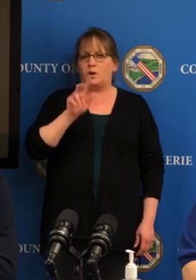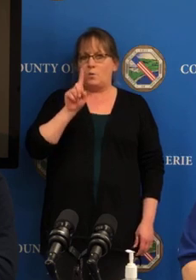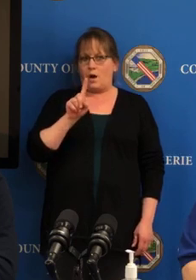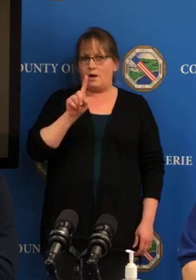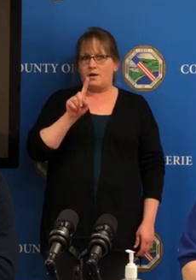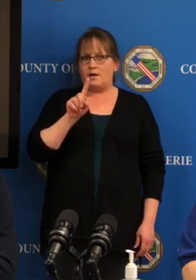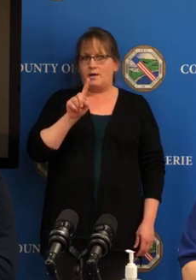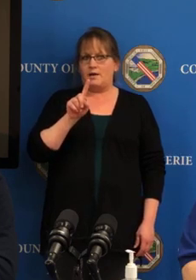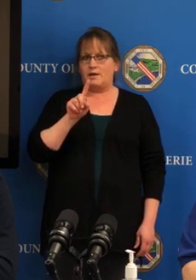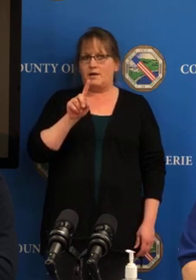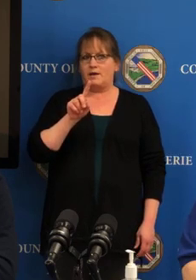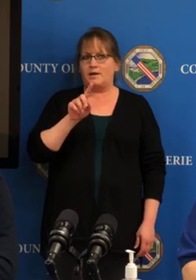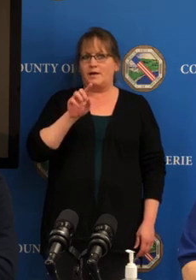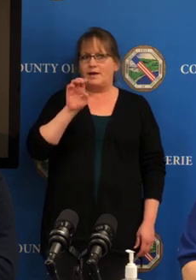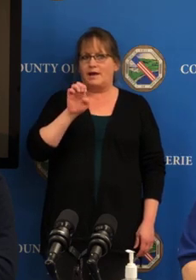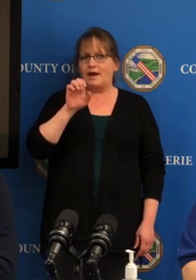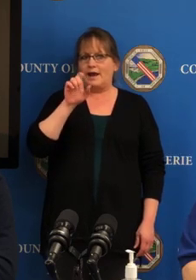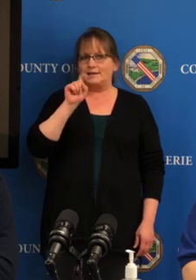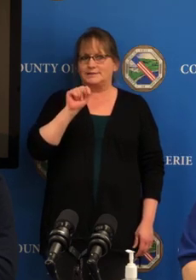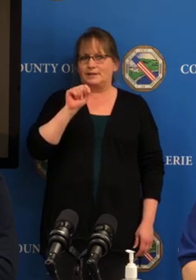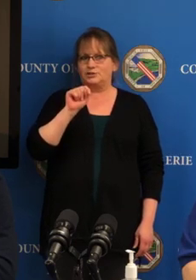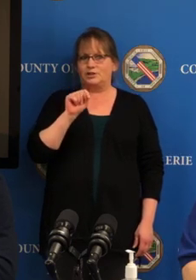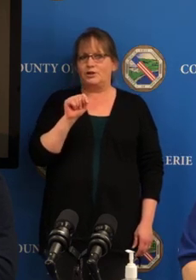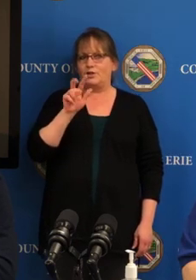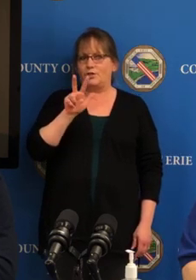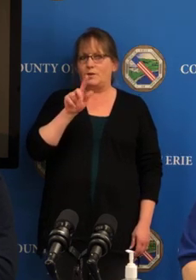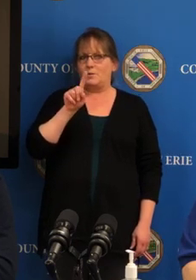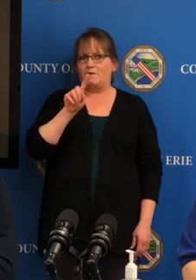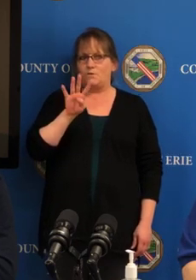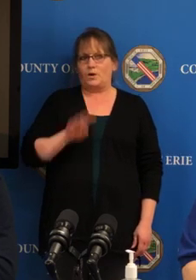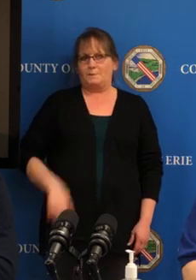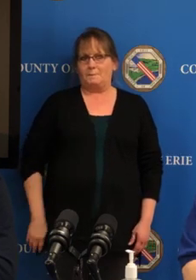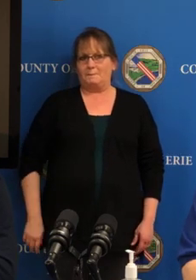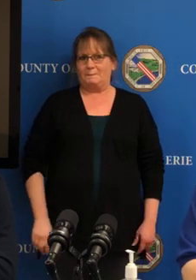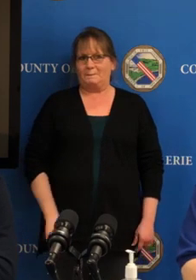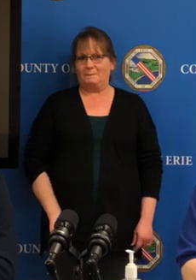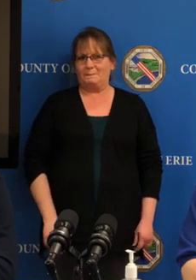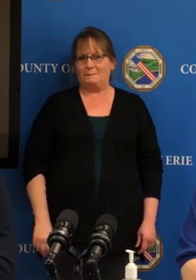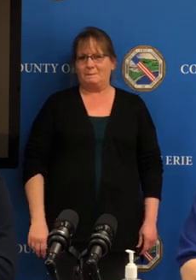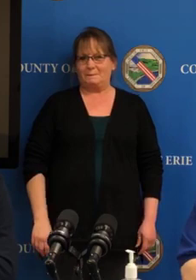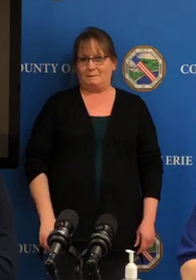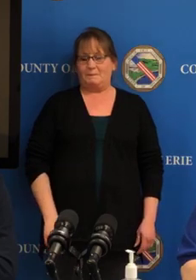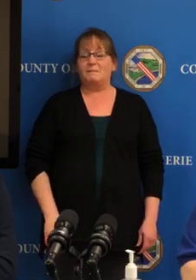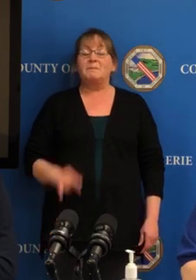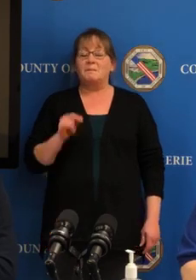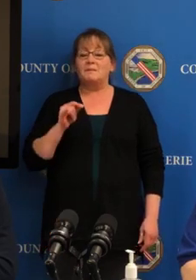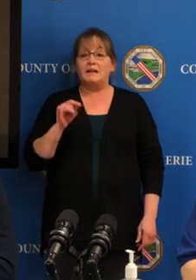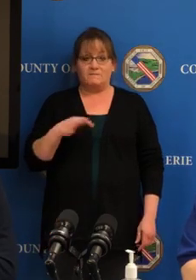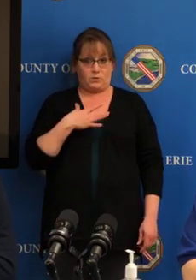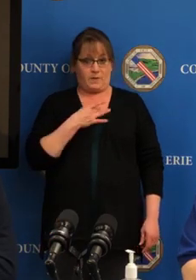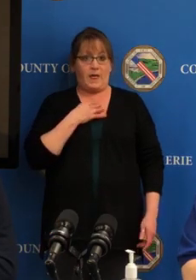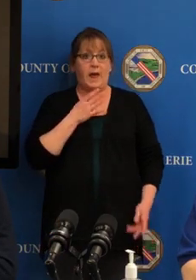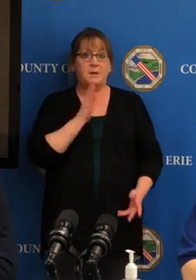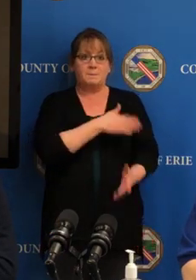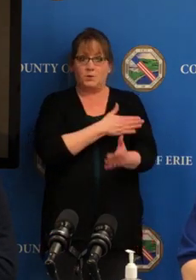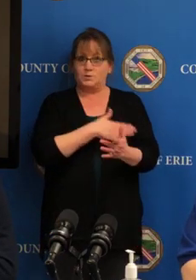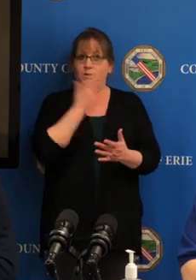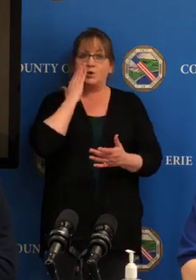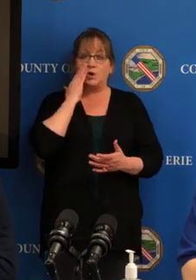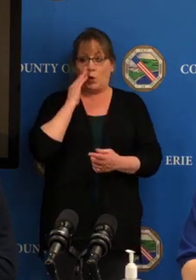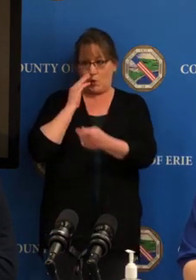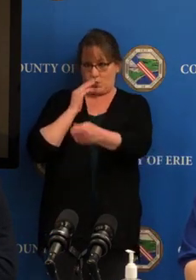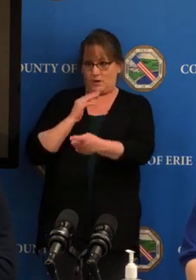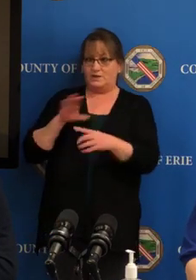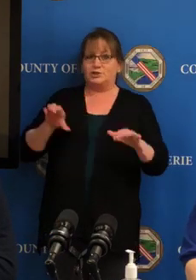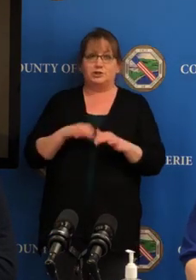883-331, extension 314. Okay, those of you who like music, we all know the county executive is